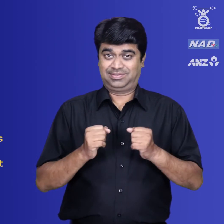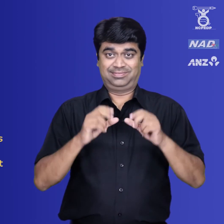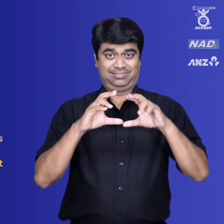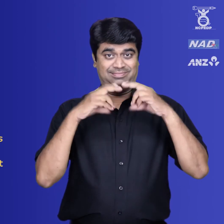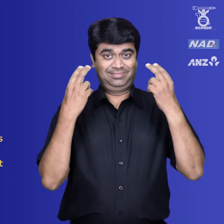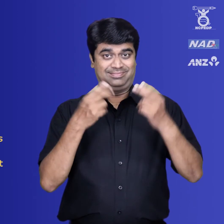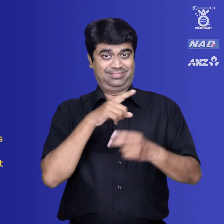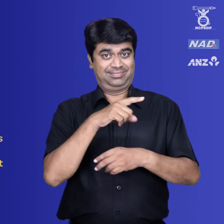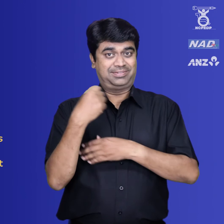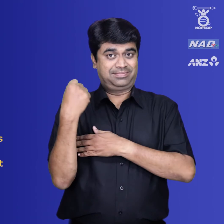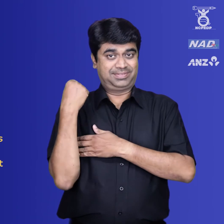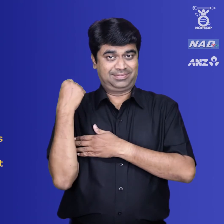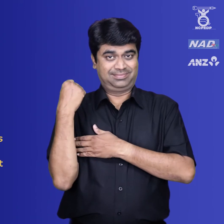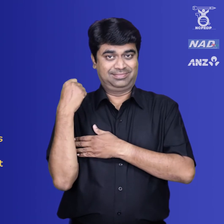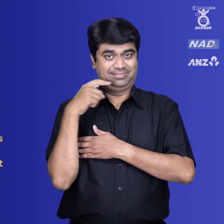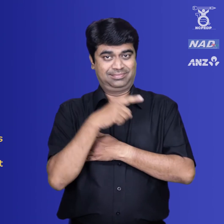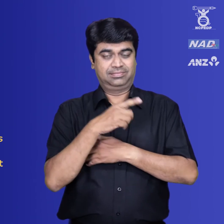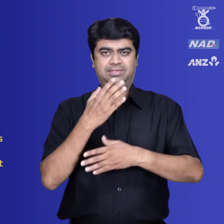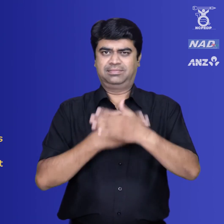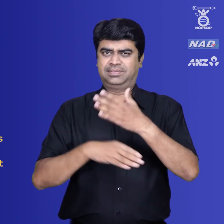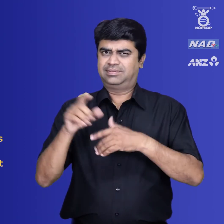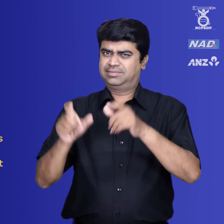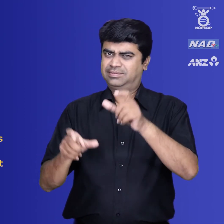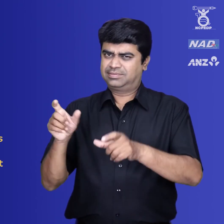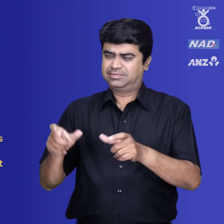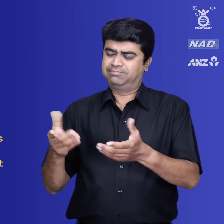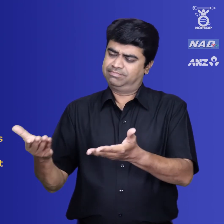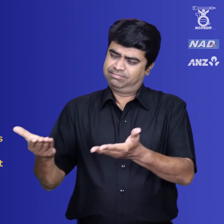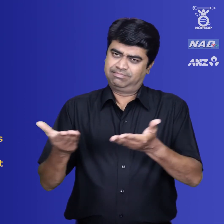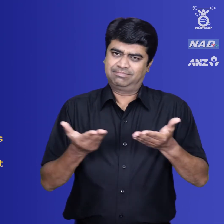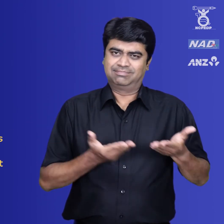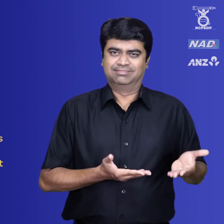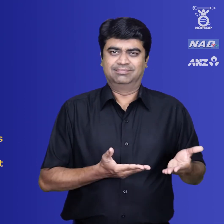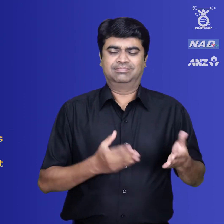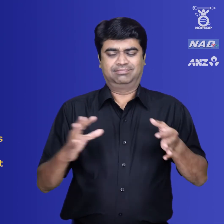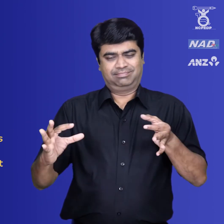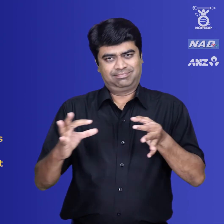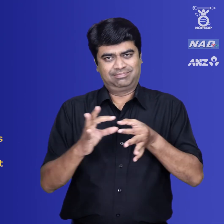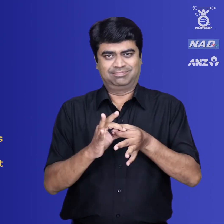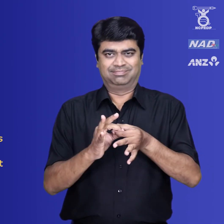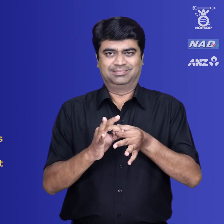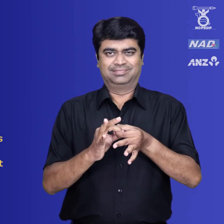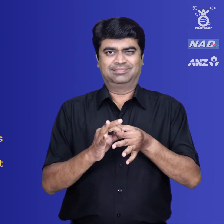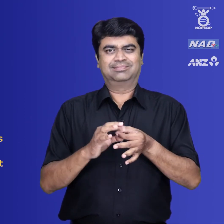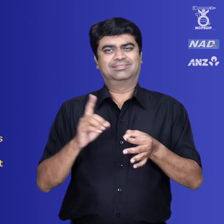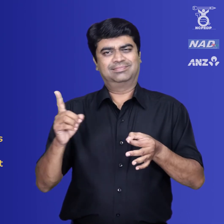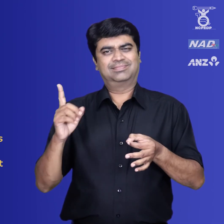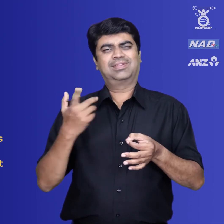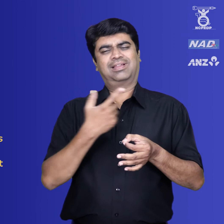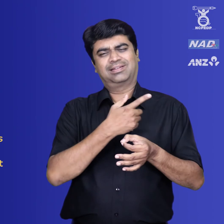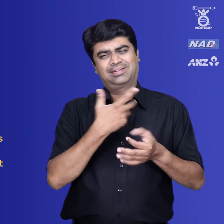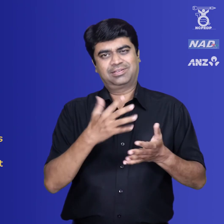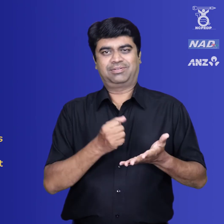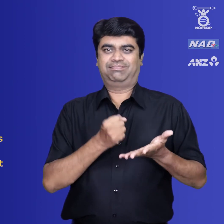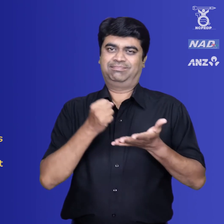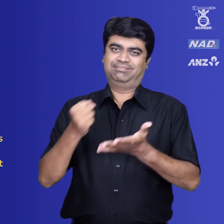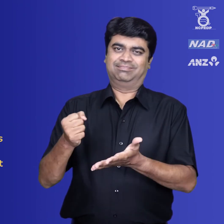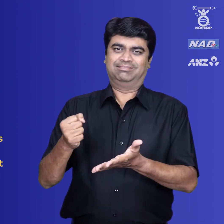authorities shall accord due recognition to the right of persons with disabilities to participate in sports and shall make